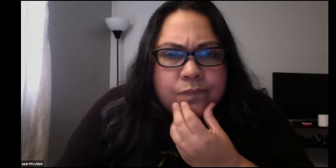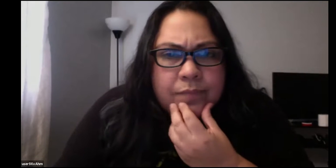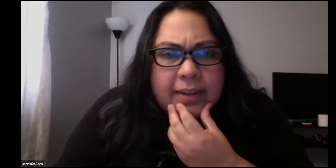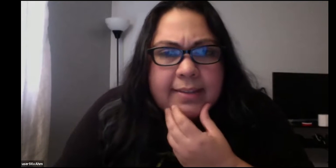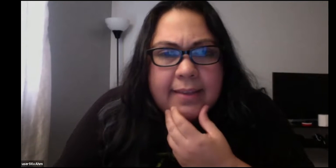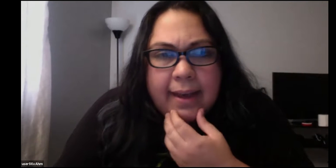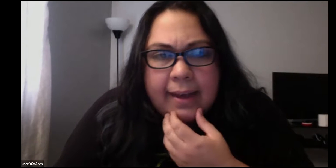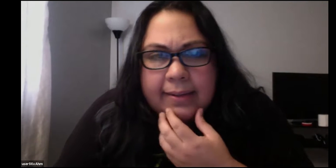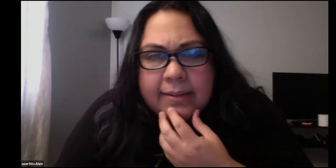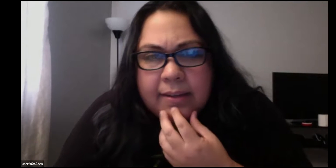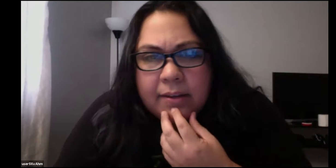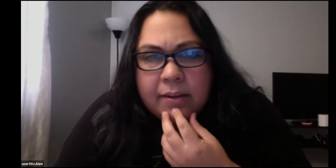Is that